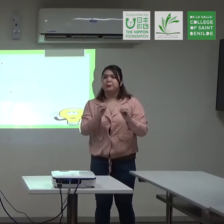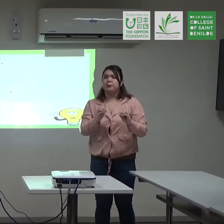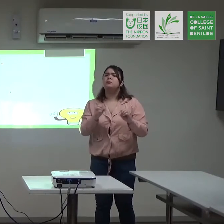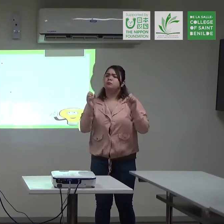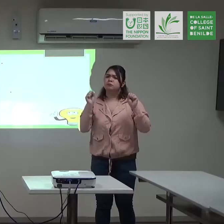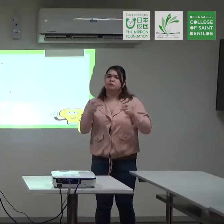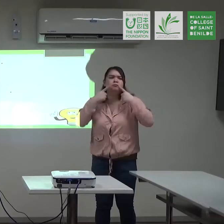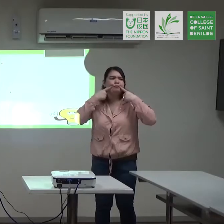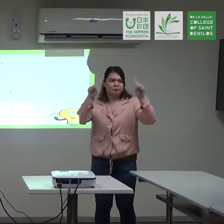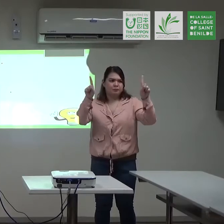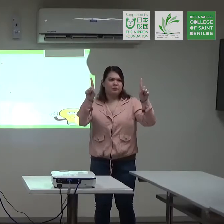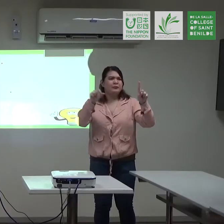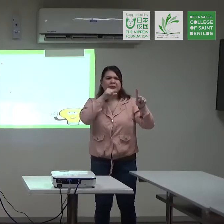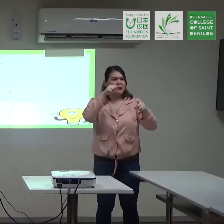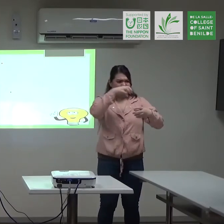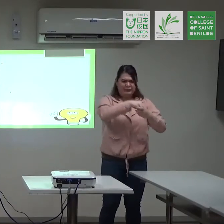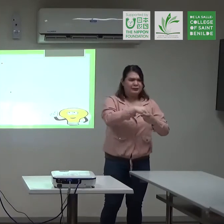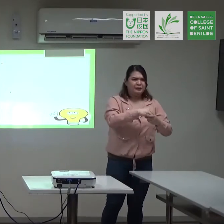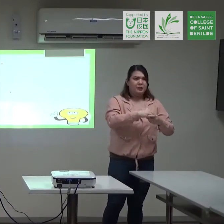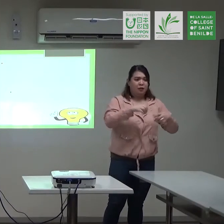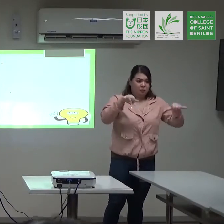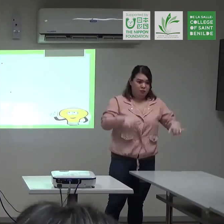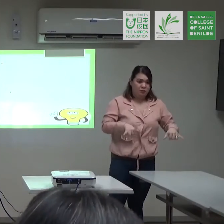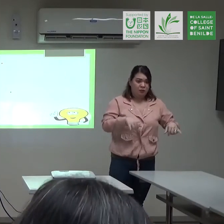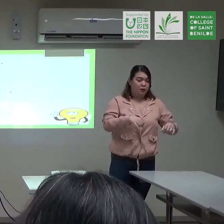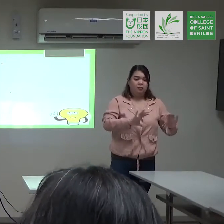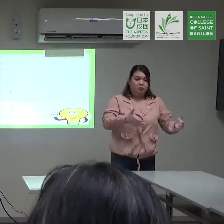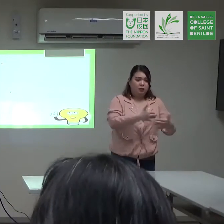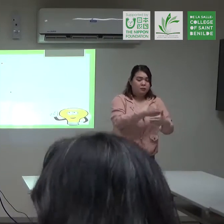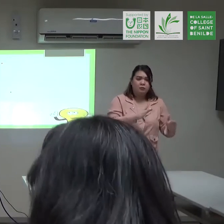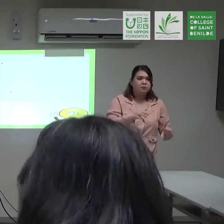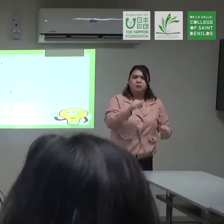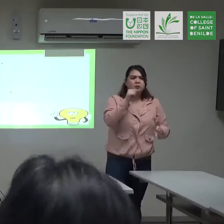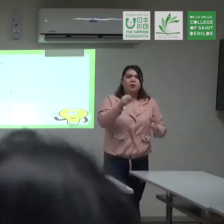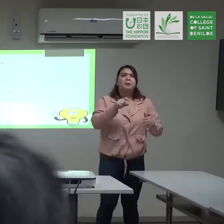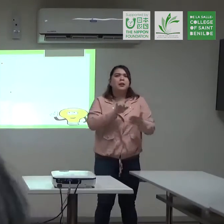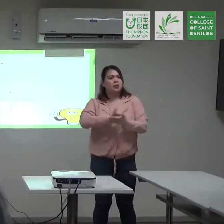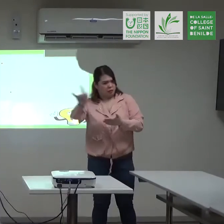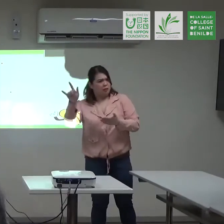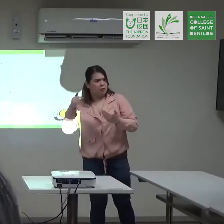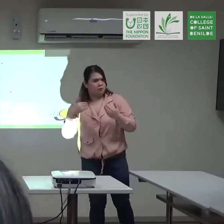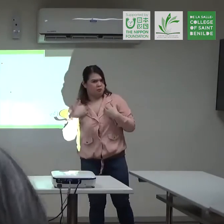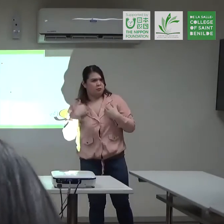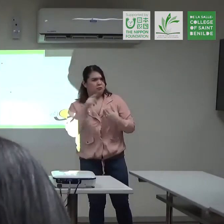just here and abroad. I visited one,